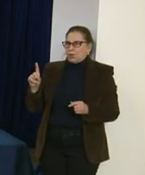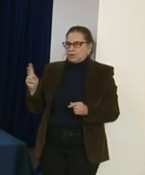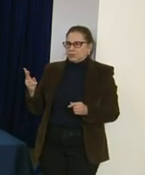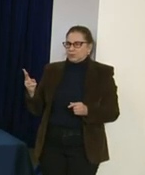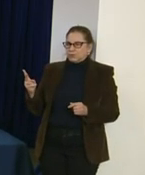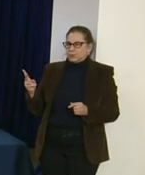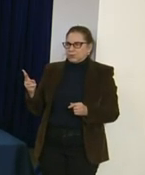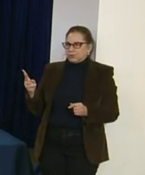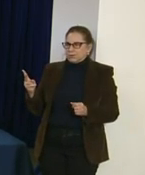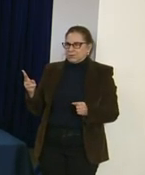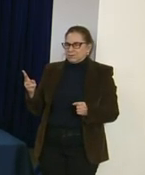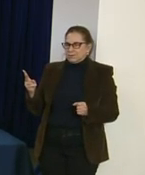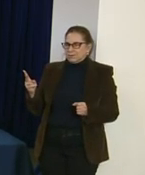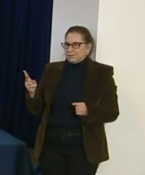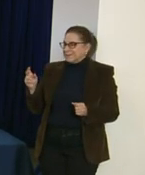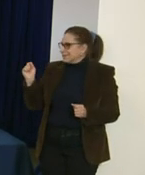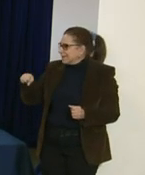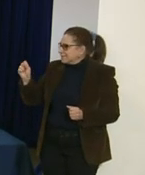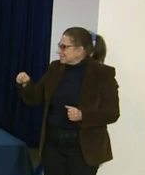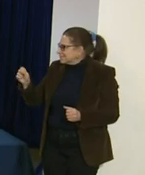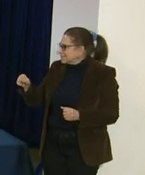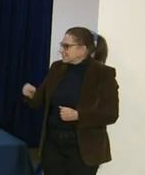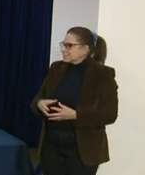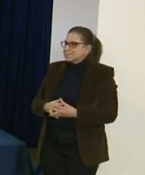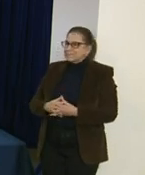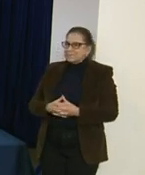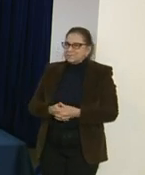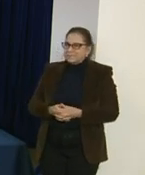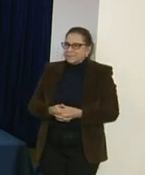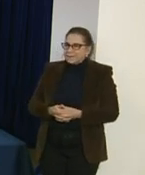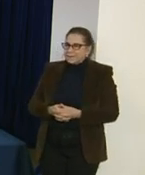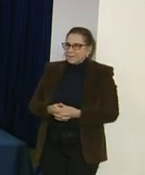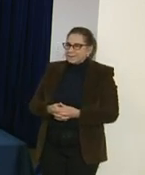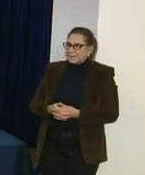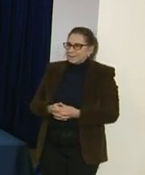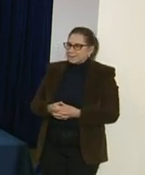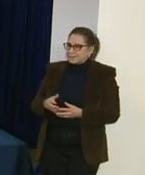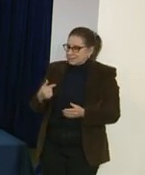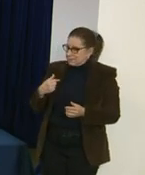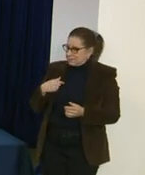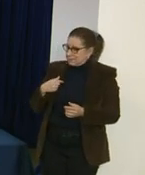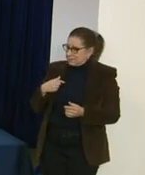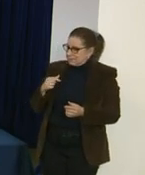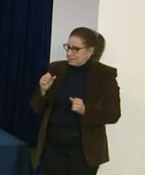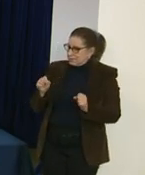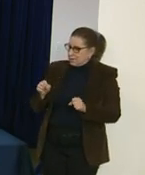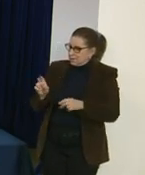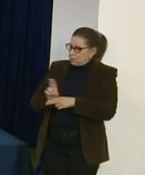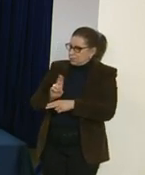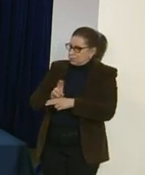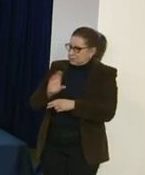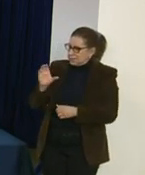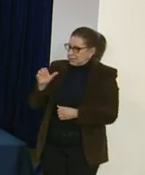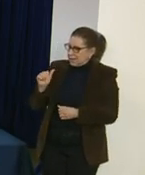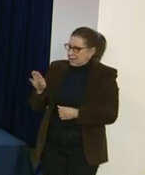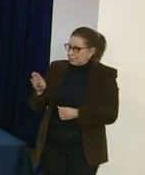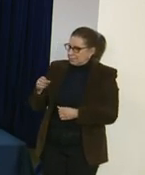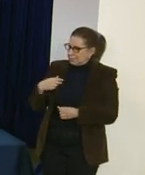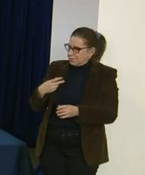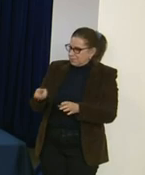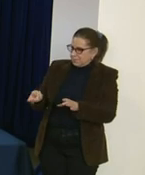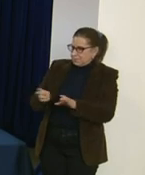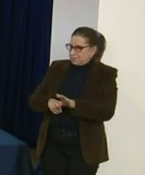Yes. Is it safe to take a taxi cab? I'm worried about getting into a cab. Also, when